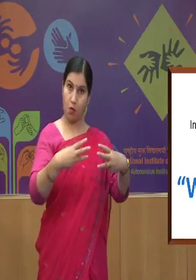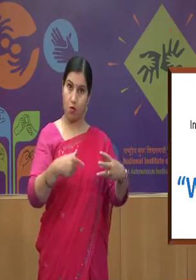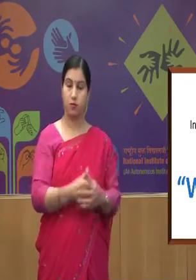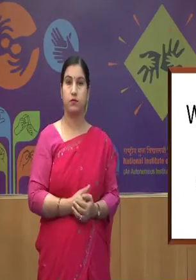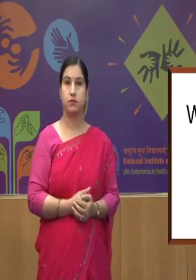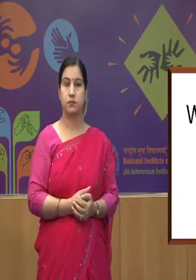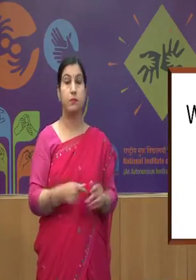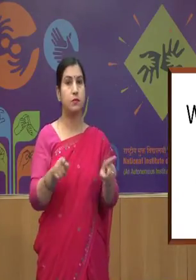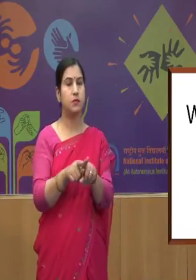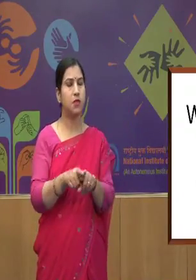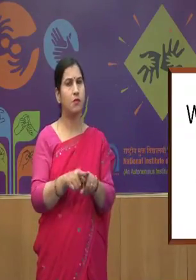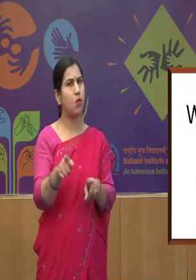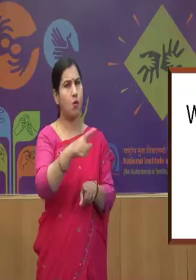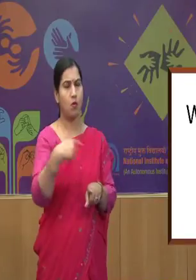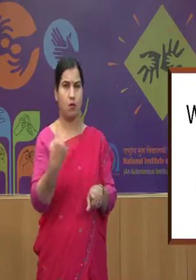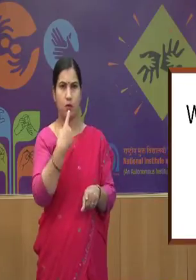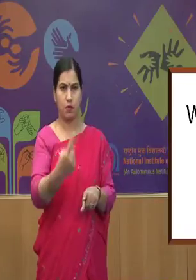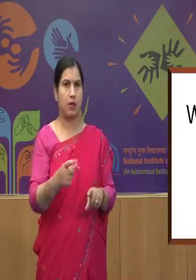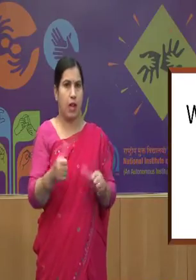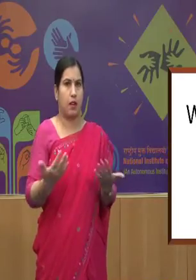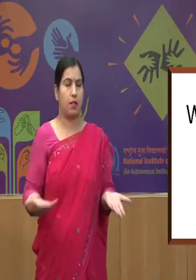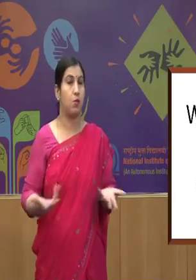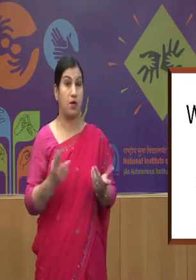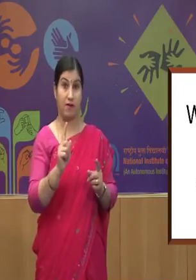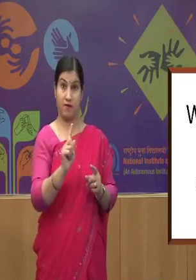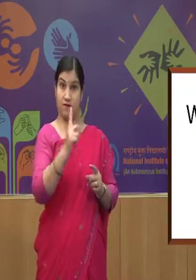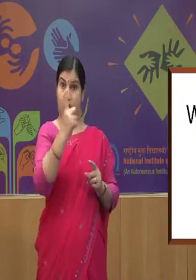We can also say it like First World War.